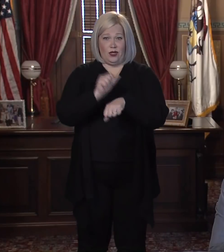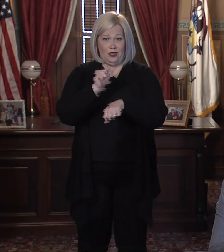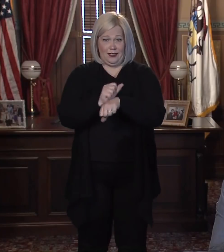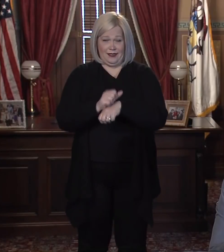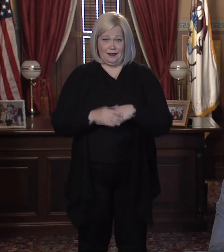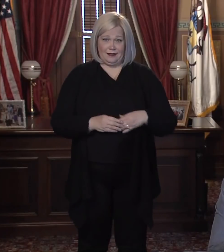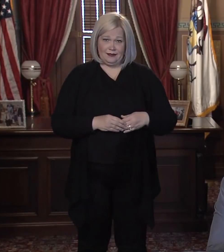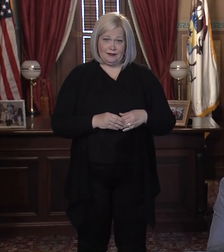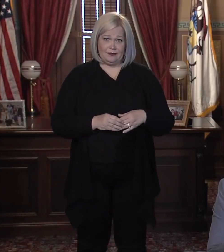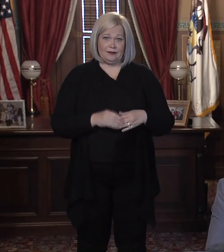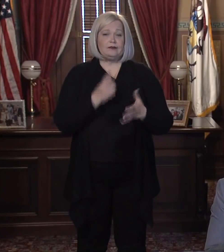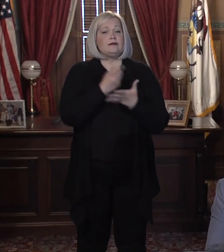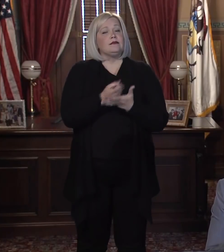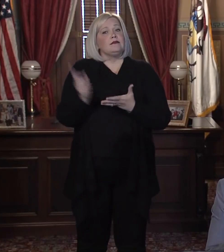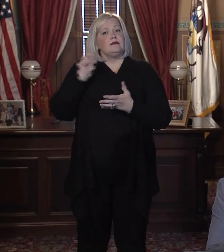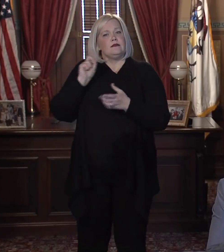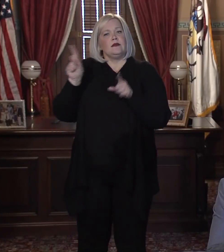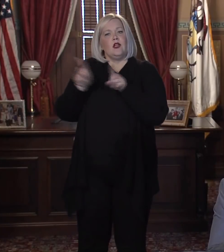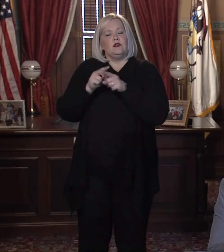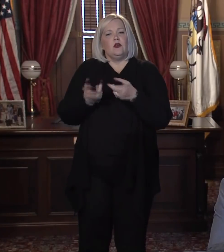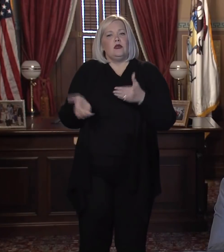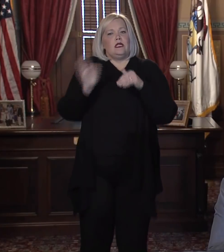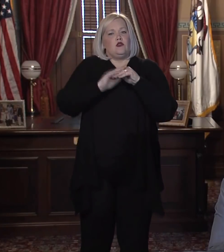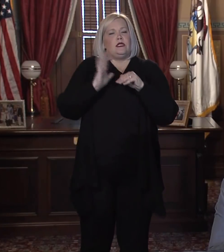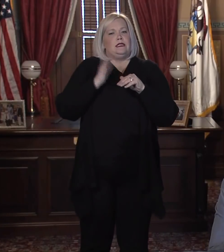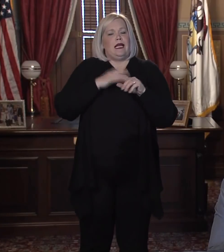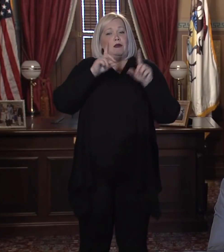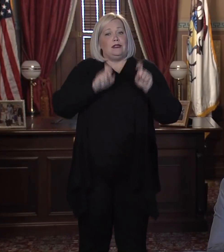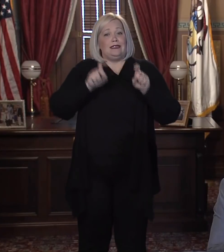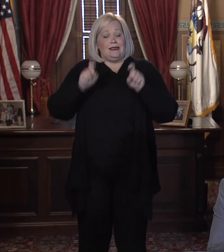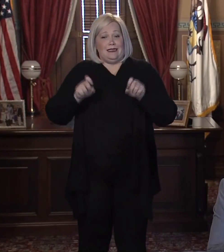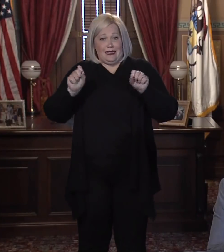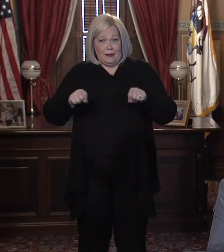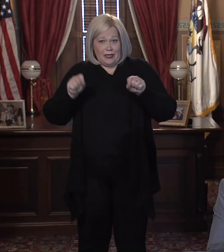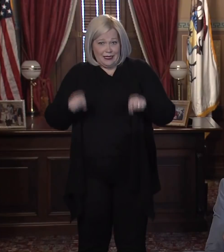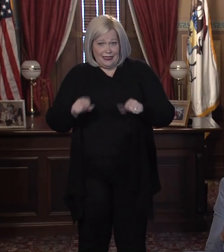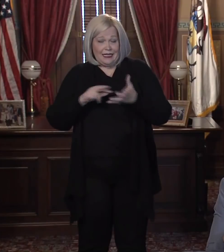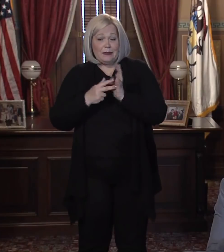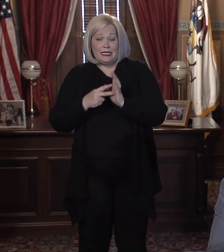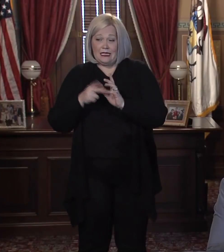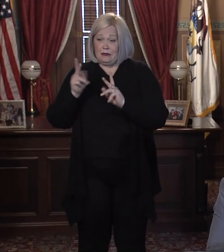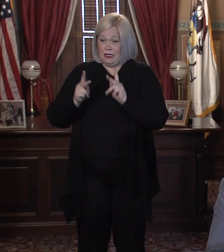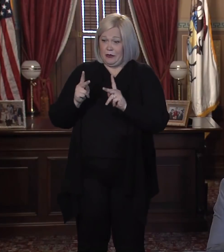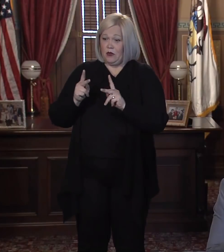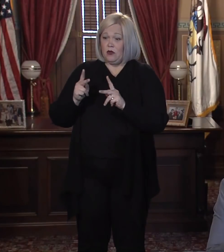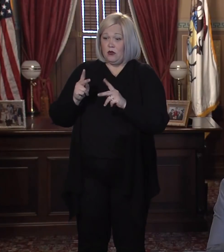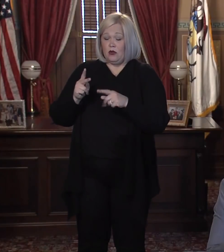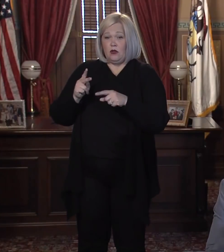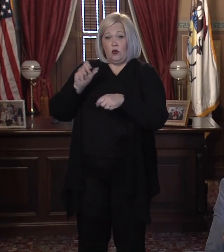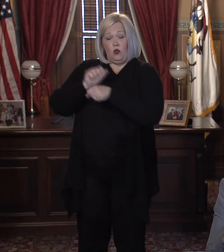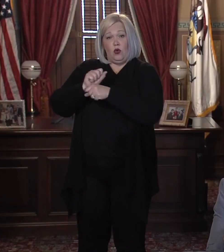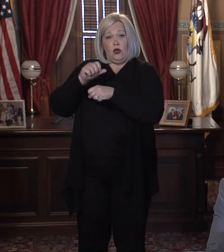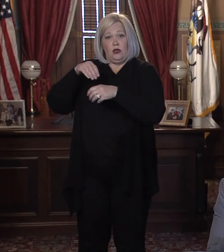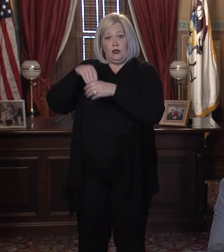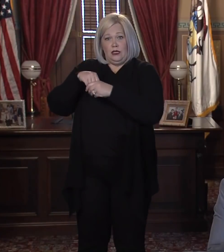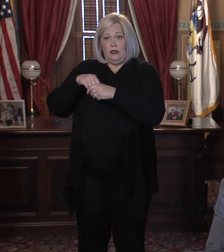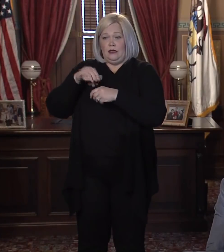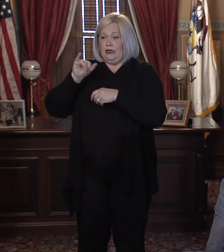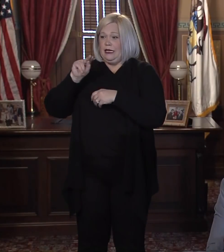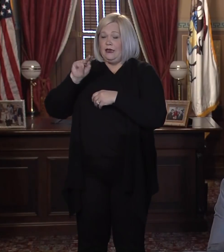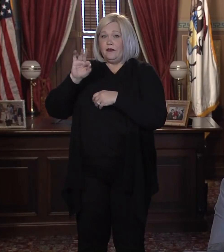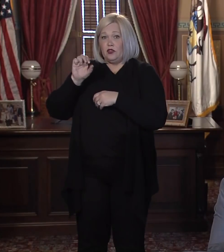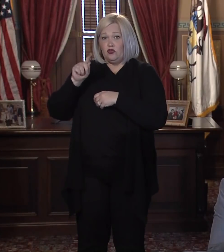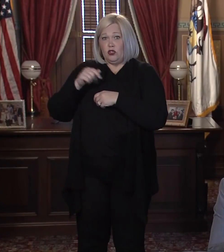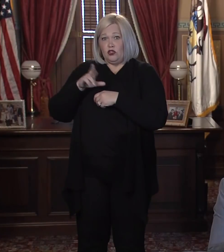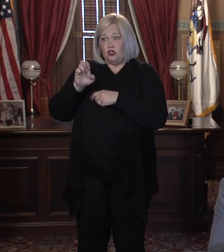Last week, we also expanded our testing criteria so that people who are critical infrastructure workers who have symptoms can